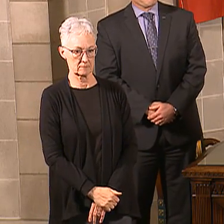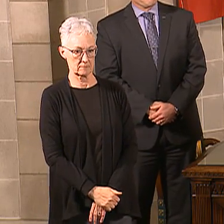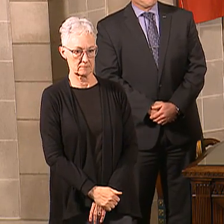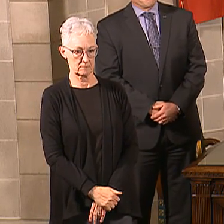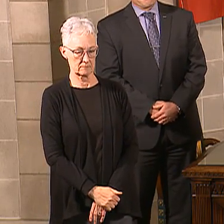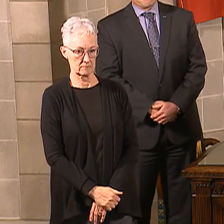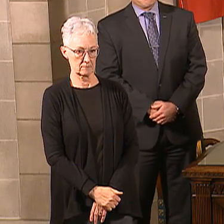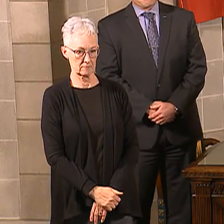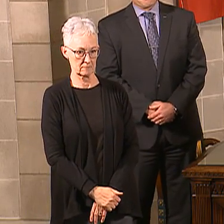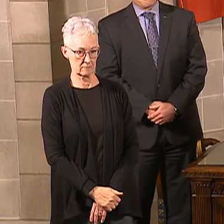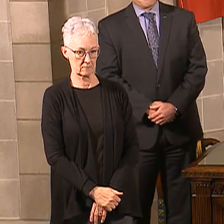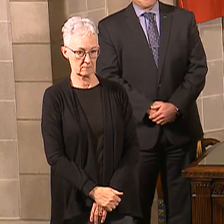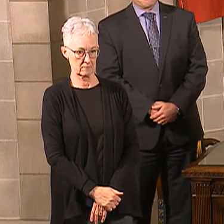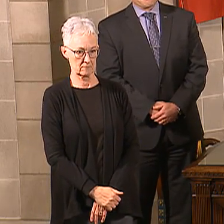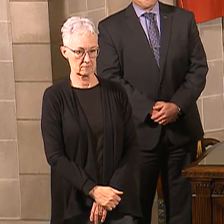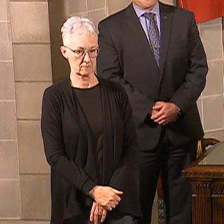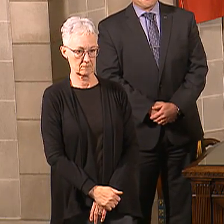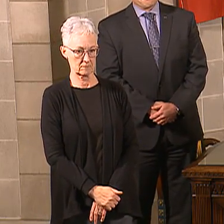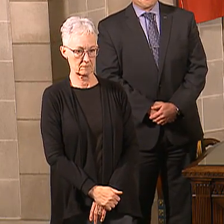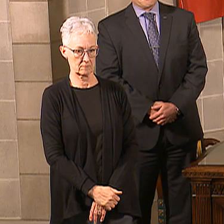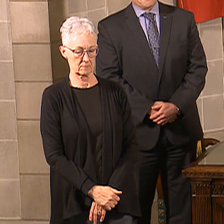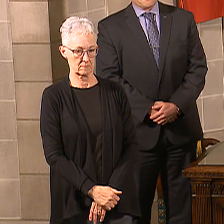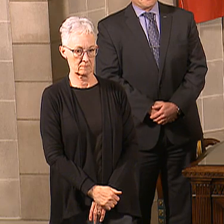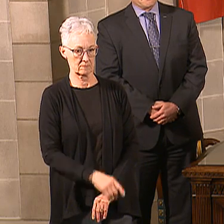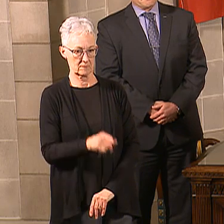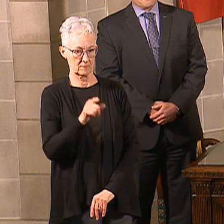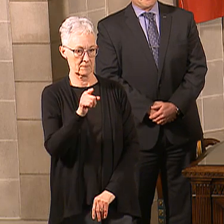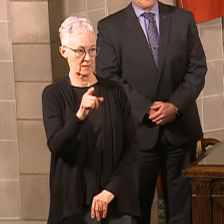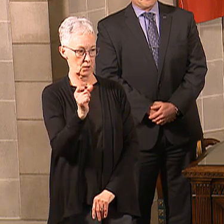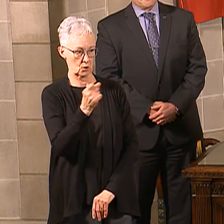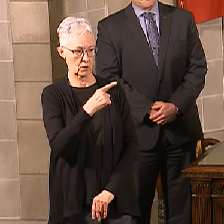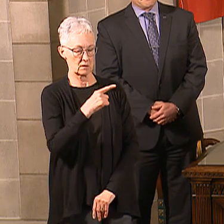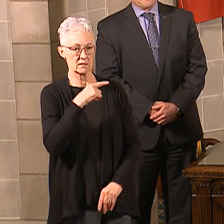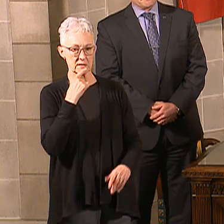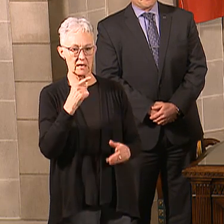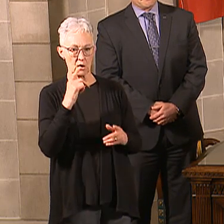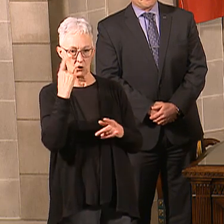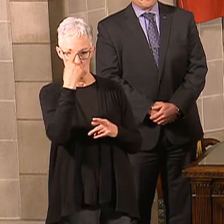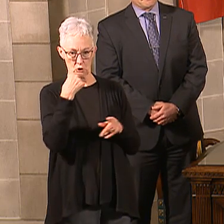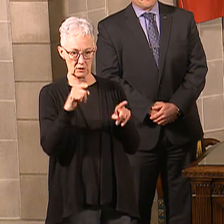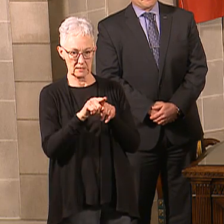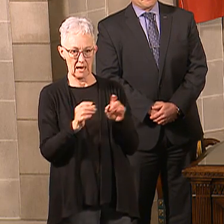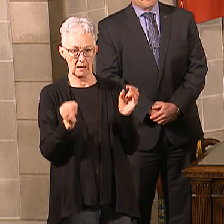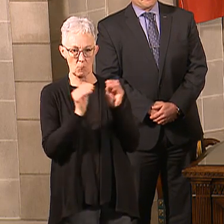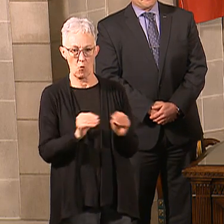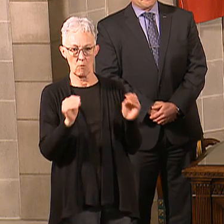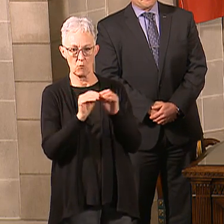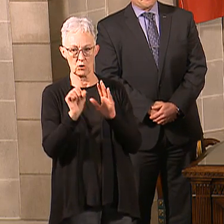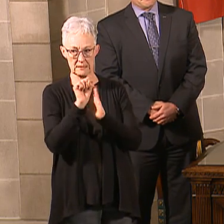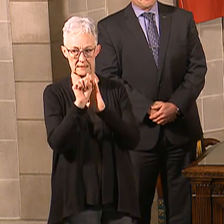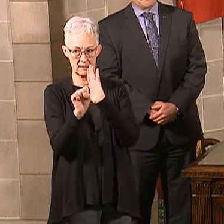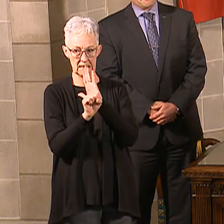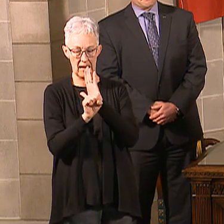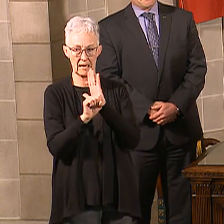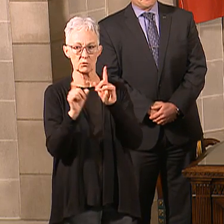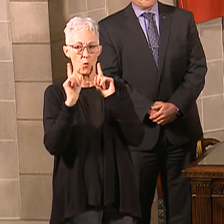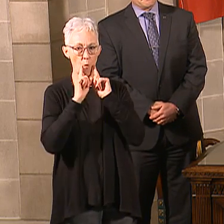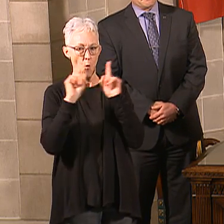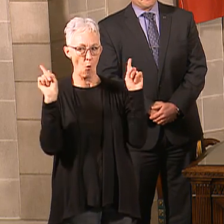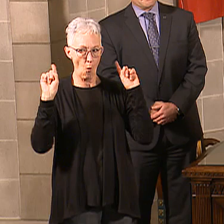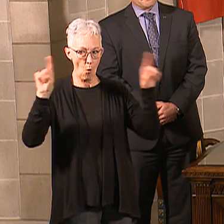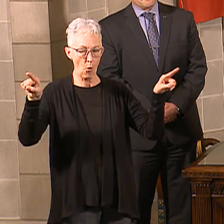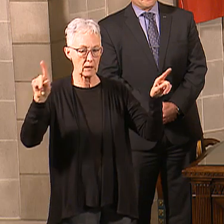Yeah, Grant. It's looking like a lot more states now are issuing stay-at-home orders, presumably trying to get ahead of this. This is going